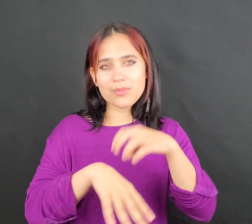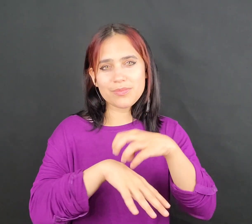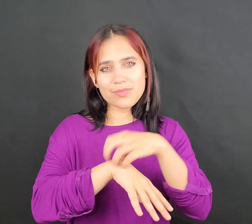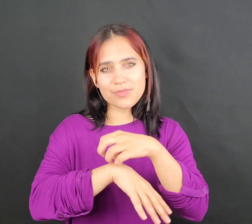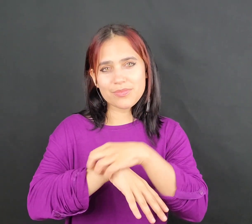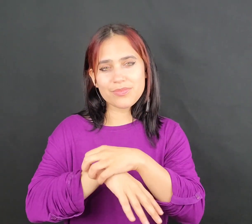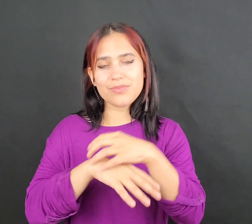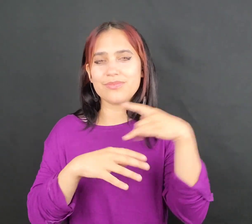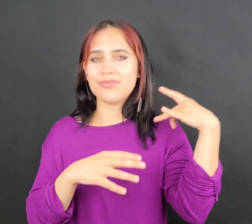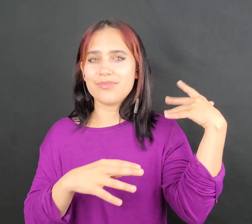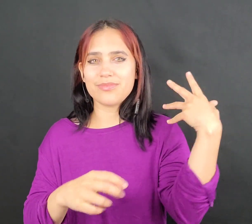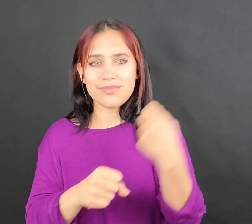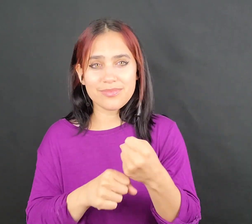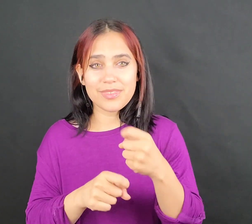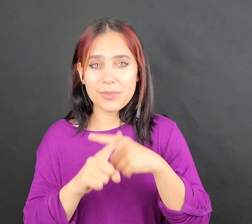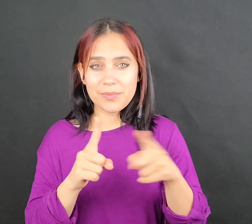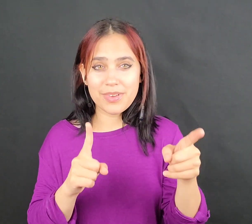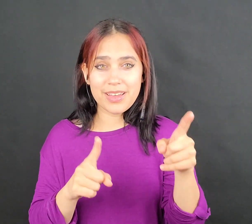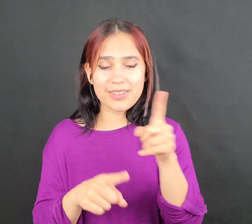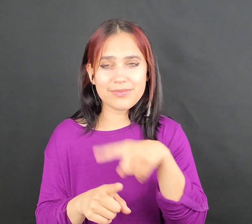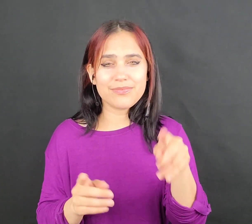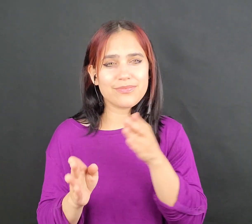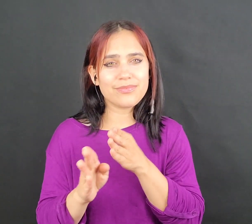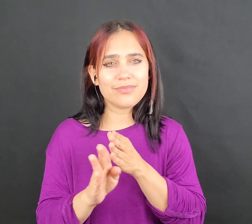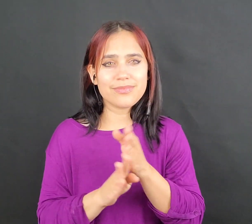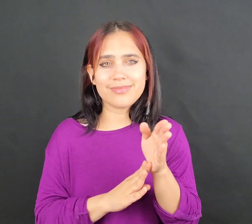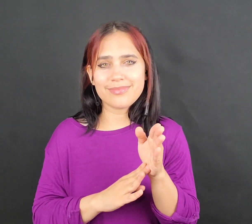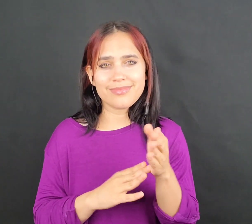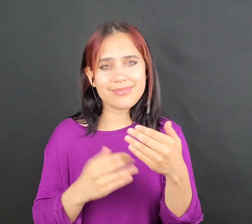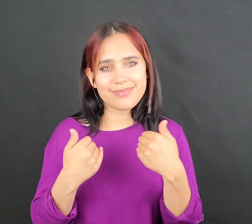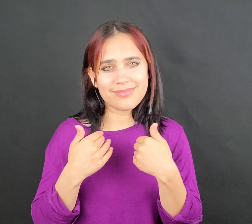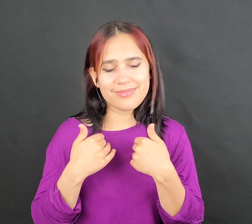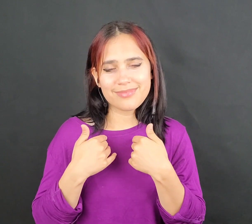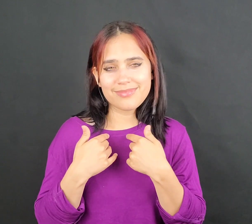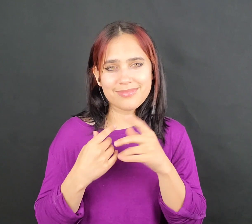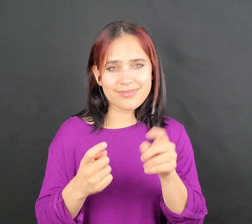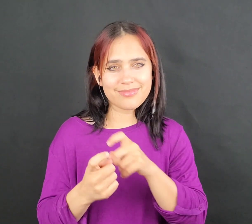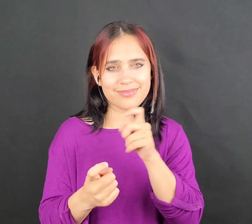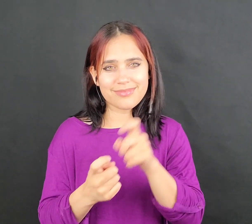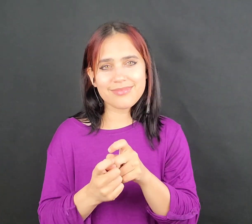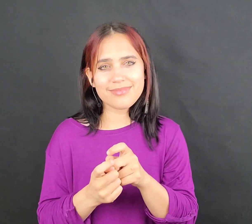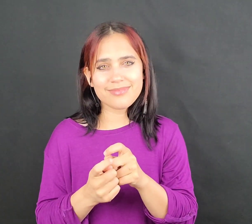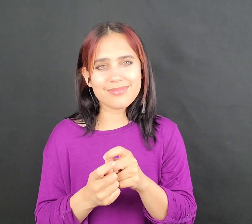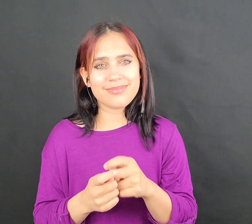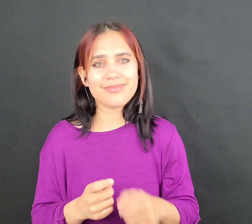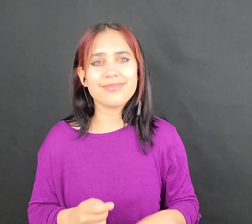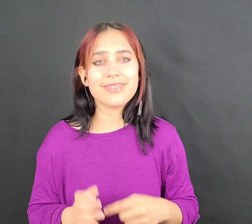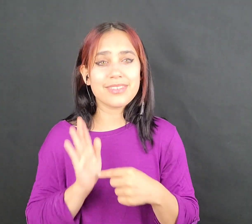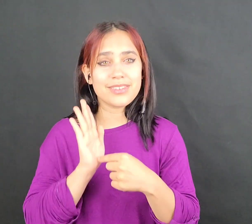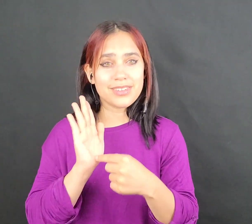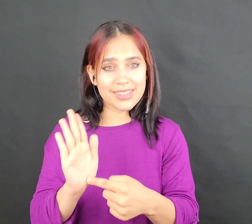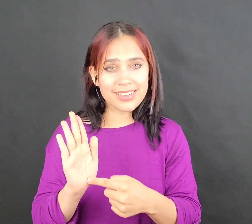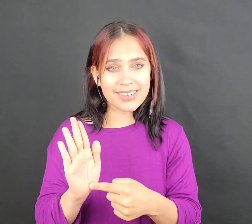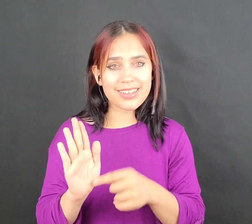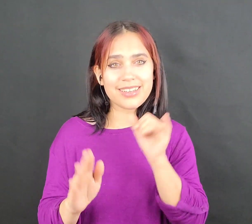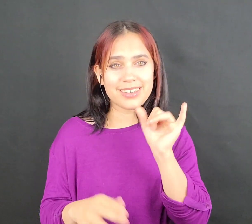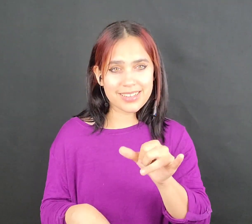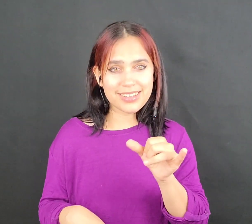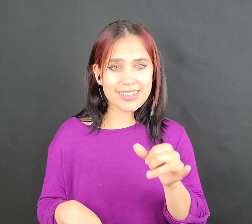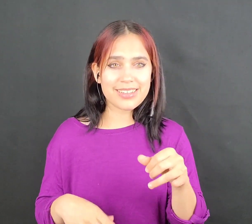of a millimeter per year. A soda straw can turn into a stalactite if the hole at the bottom is blocked, or if the